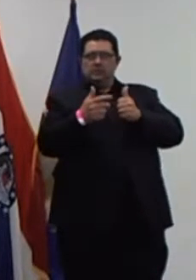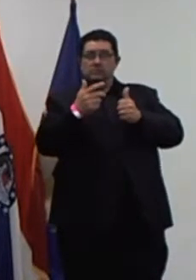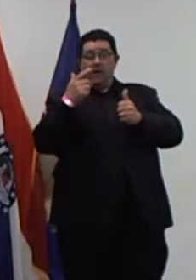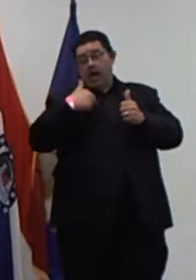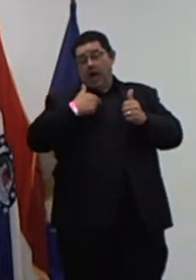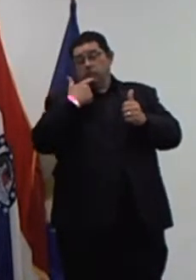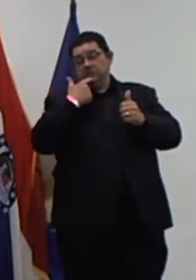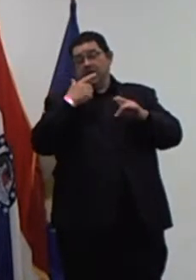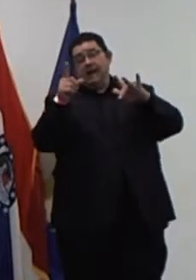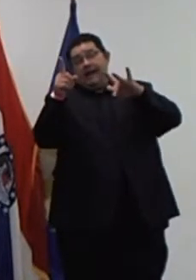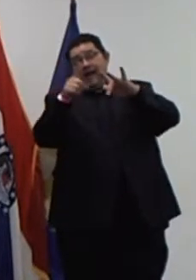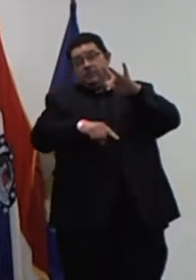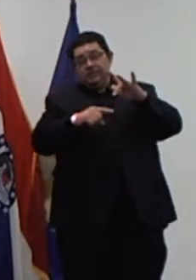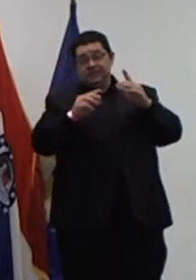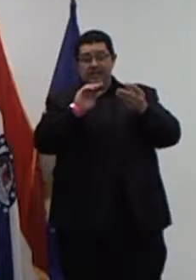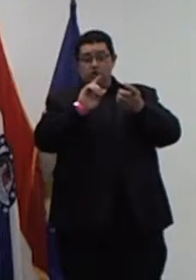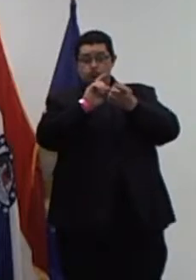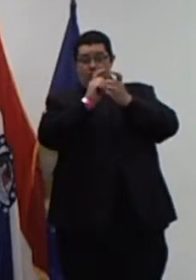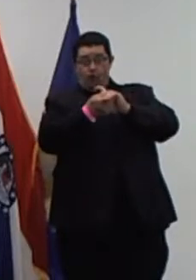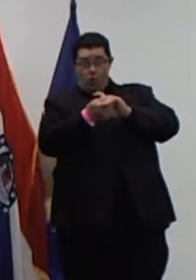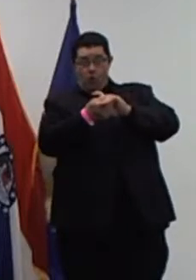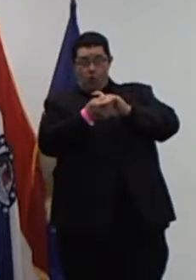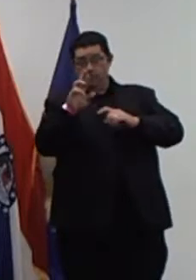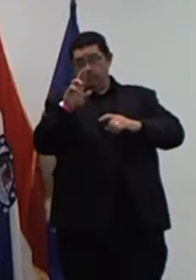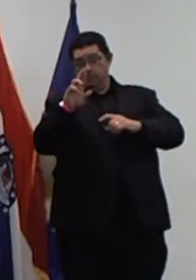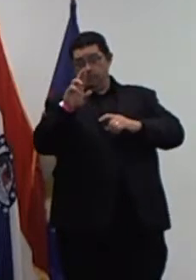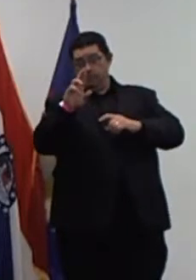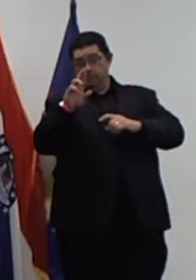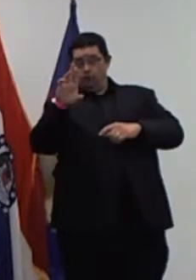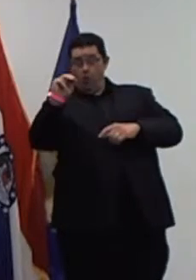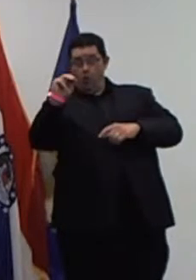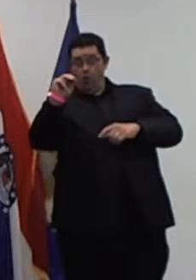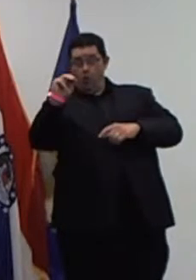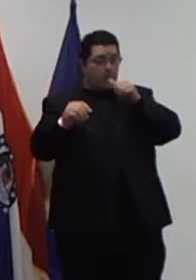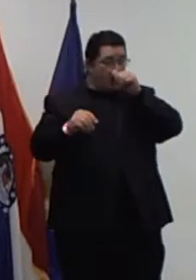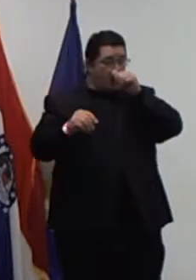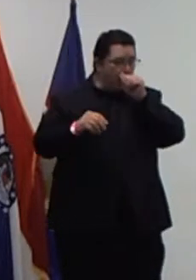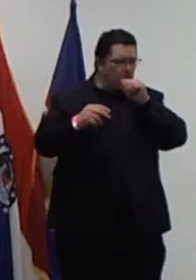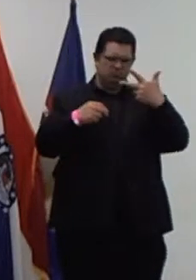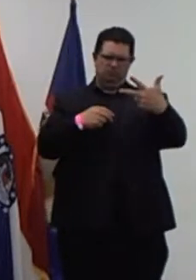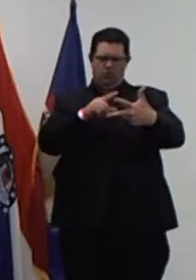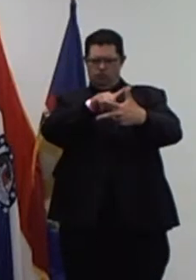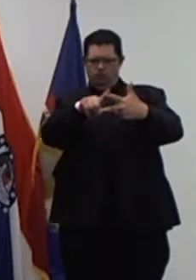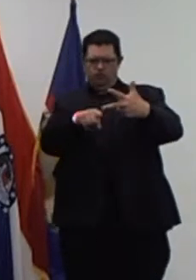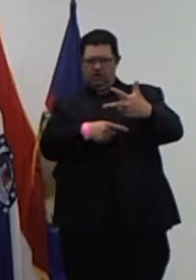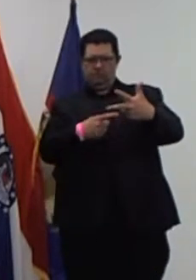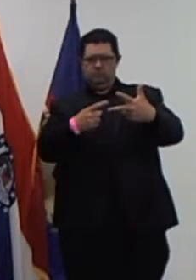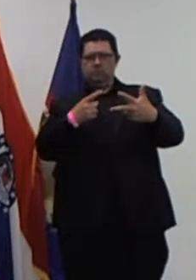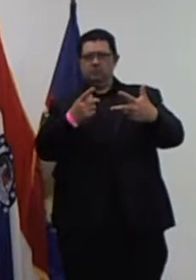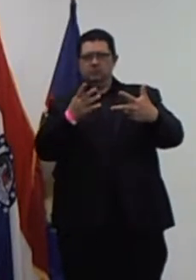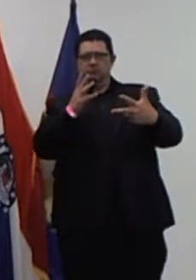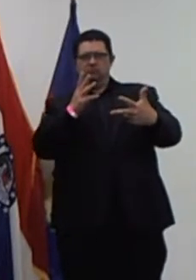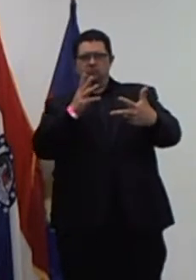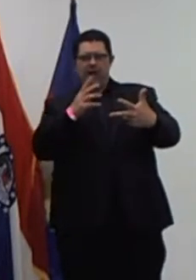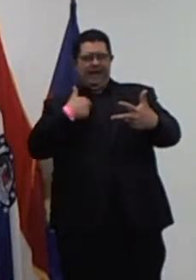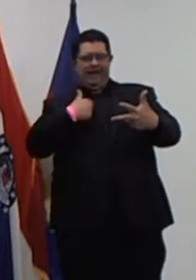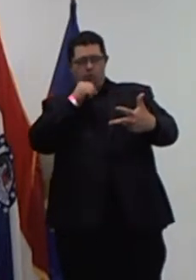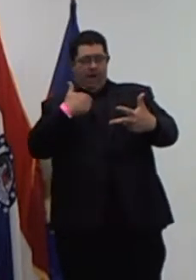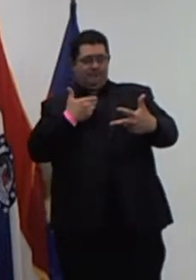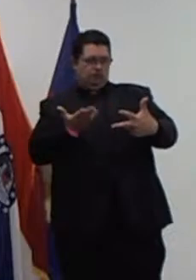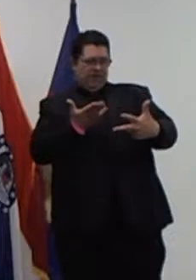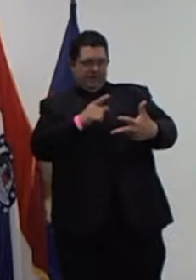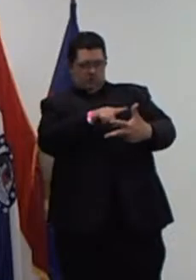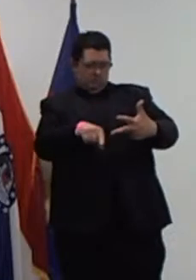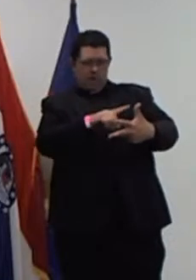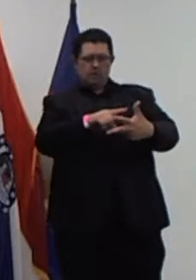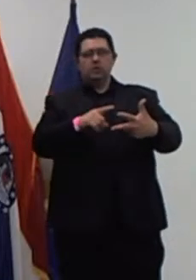absentee reform. And basically, I think the three principles in that, and again, I don't have that in front of my legal team's looking at it right now, but